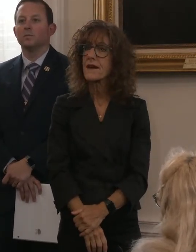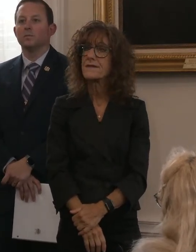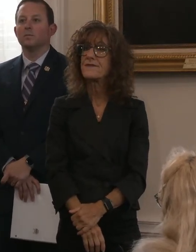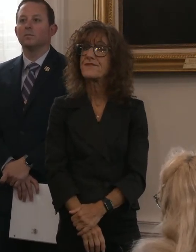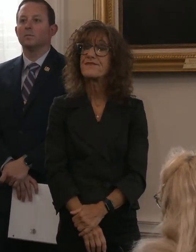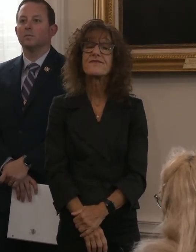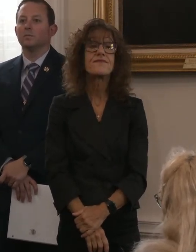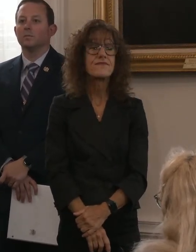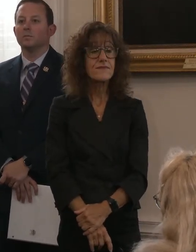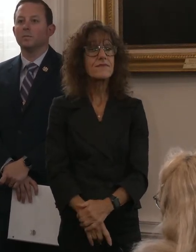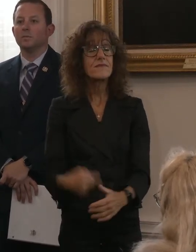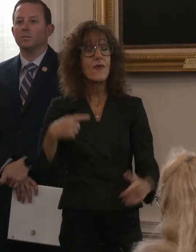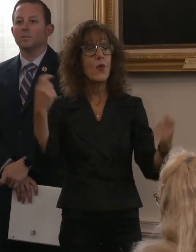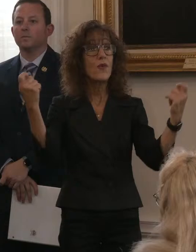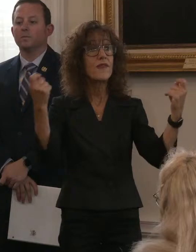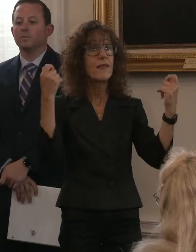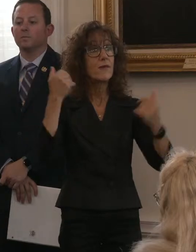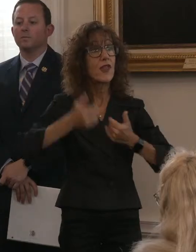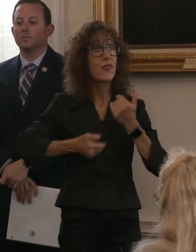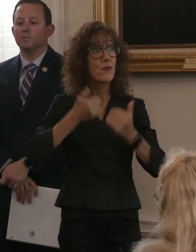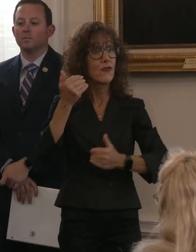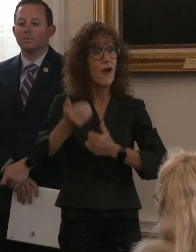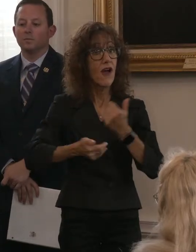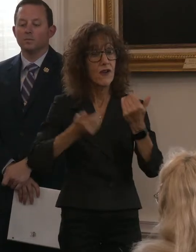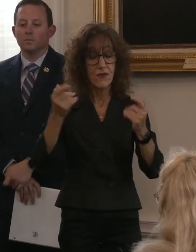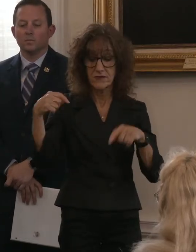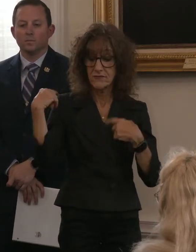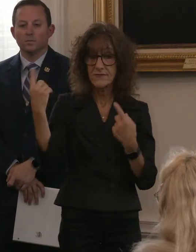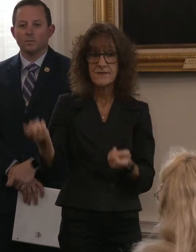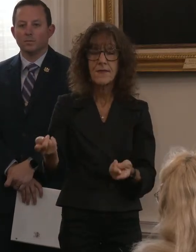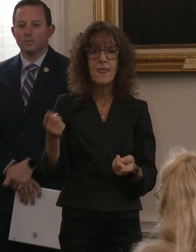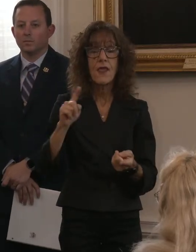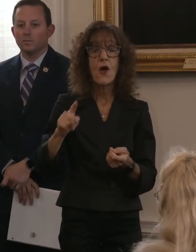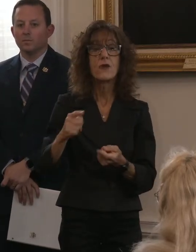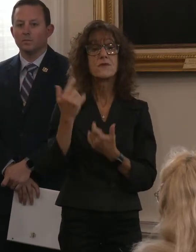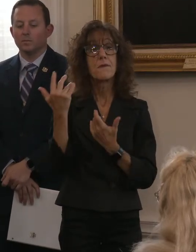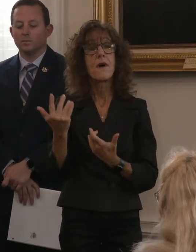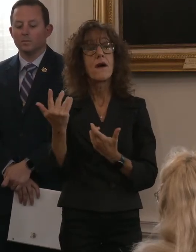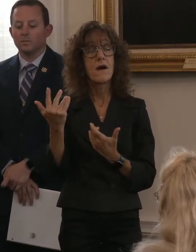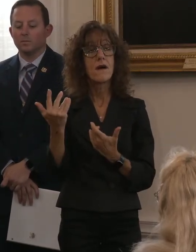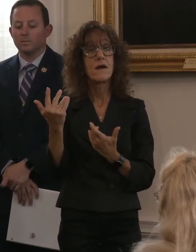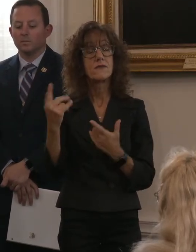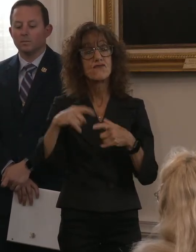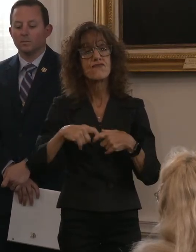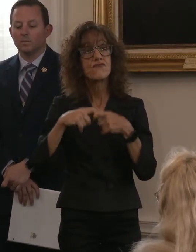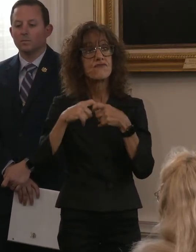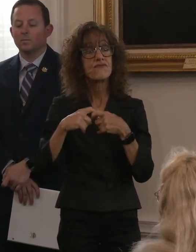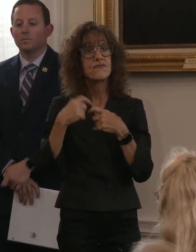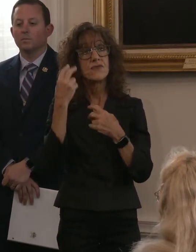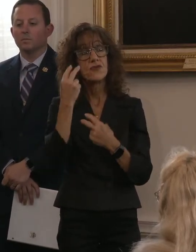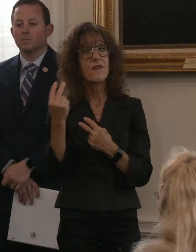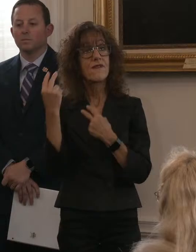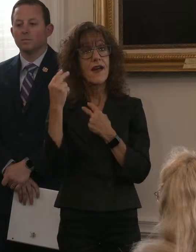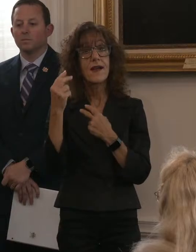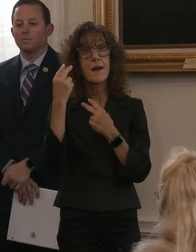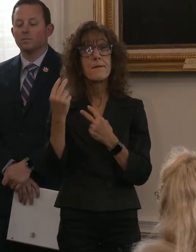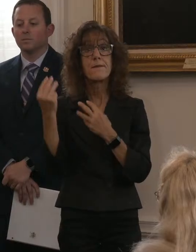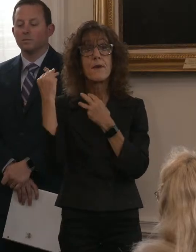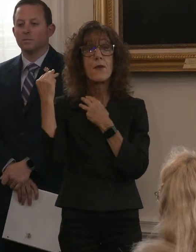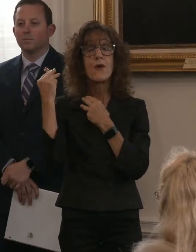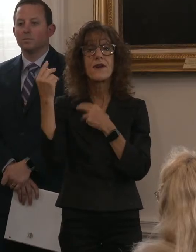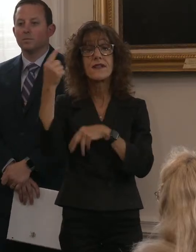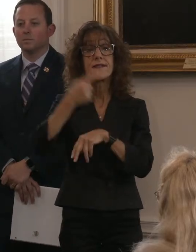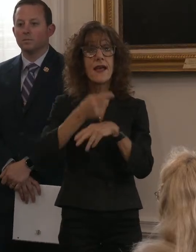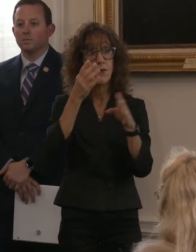And as we celebrate the progress we've made, we also pause to reflect that this Memorial Day, we